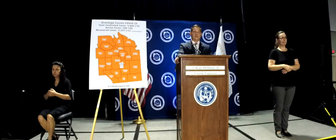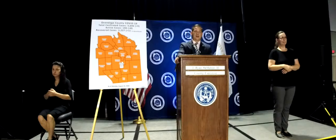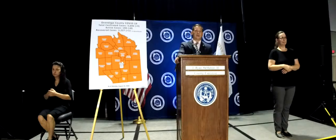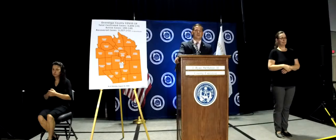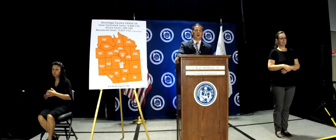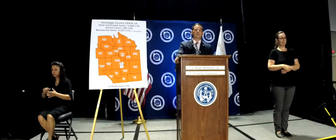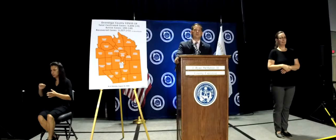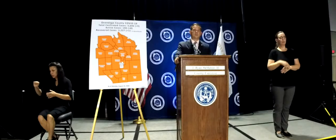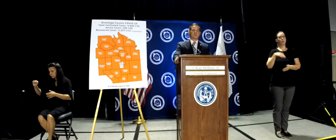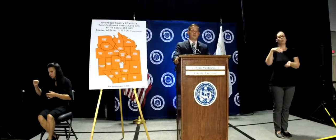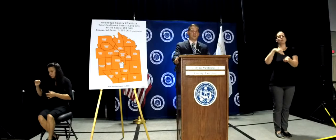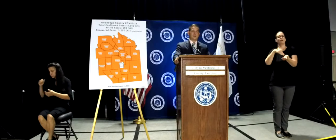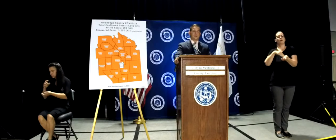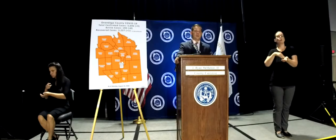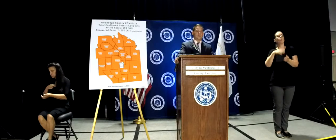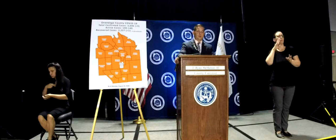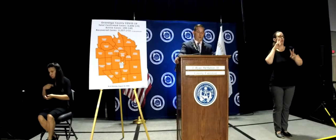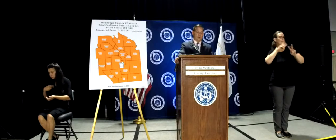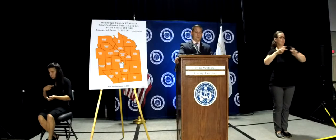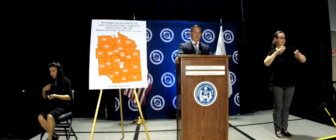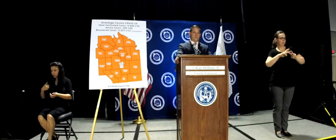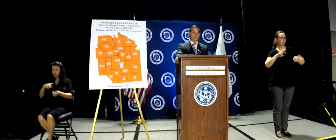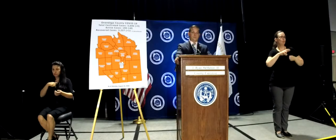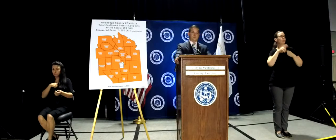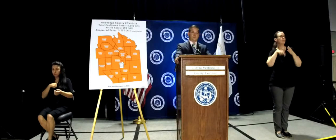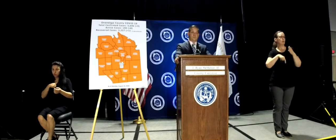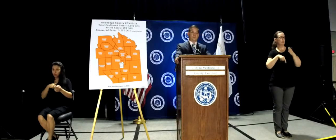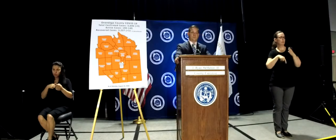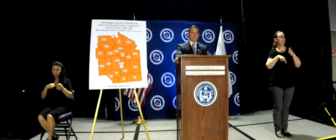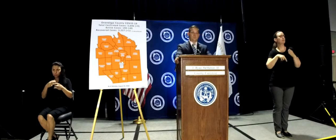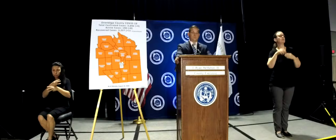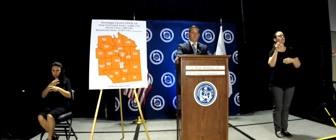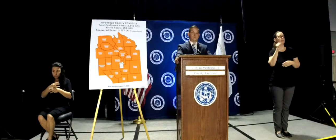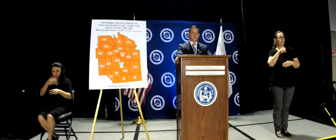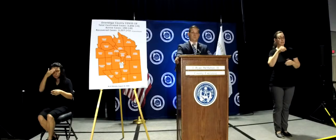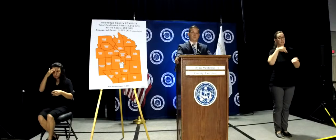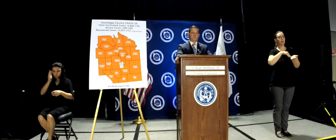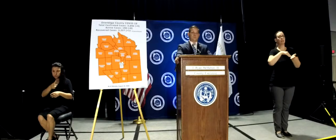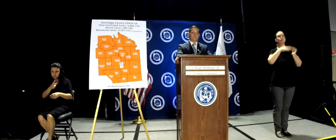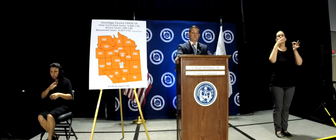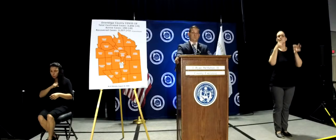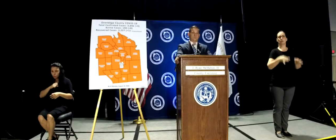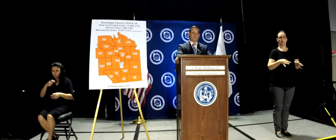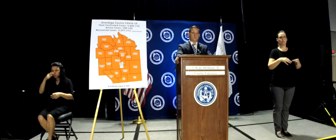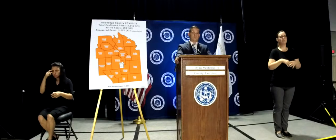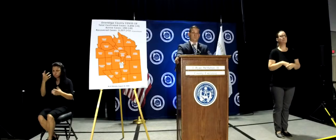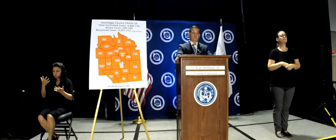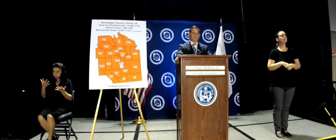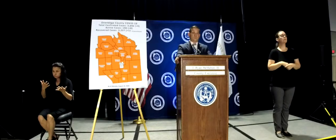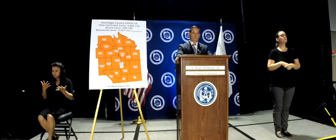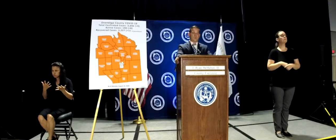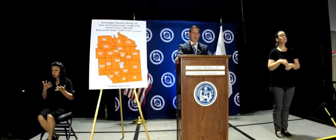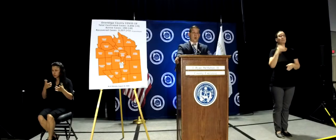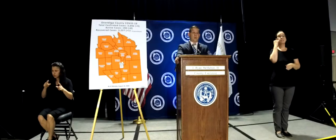call. No, It's the no, I doctor's know. call. That's what a doctor will make that decision. Correct. And then if it's asymptomatic, are they asked to show their insurance card?